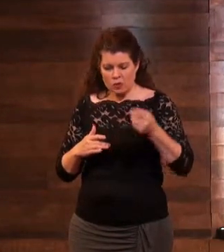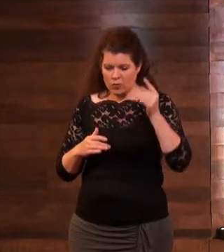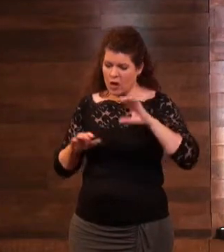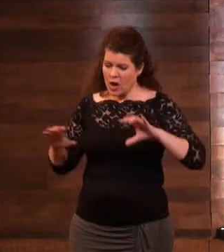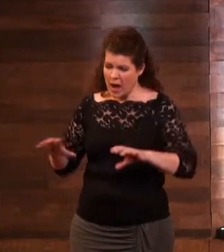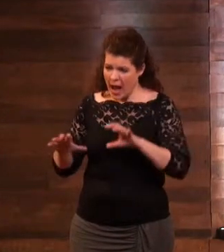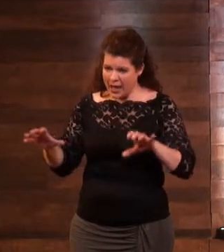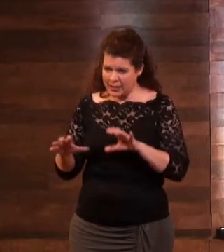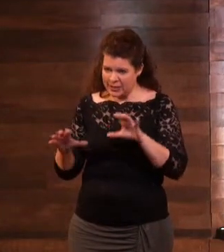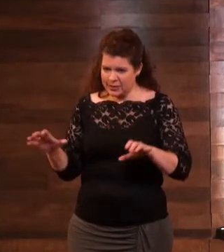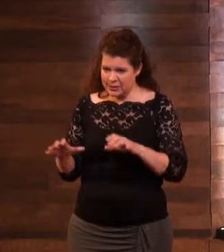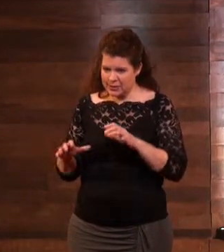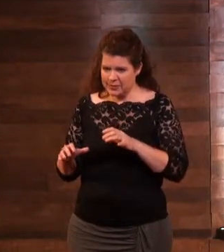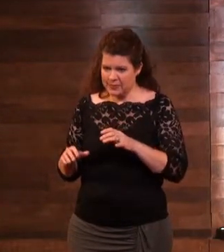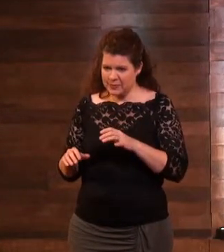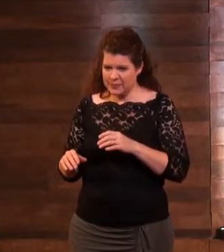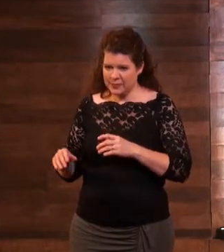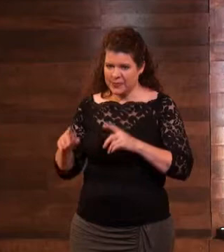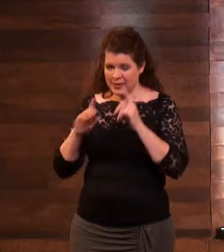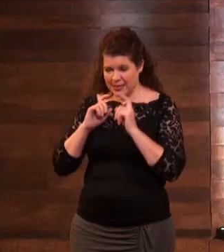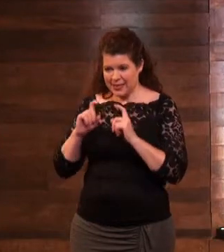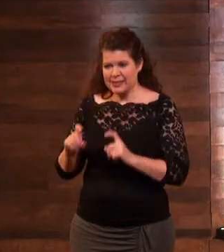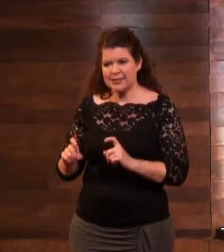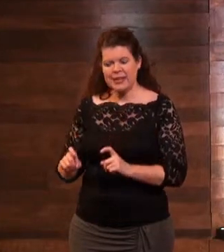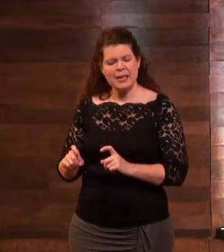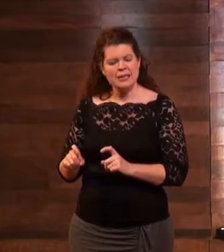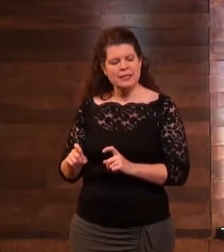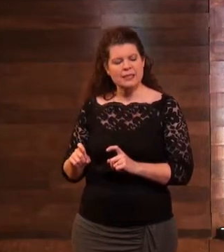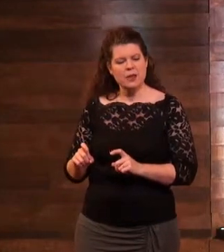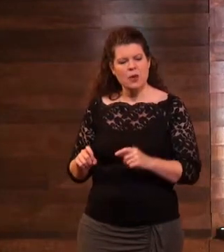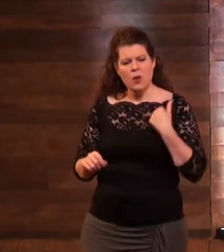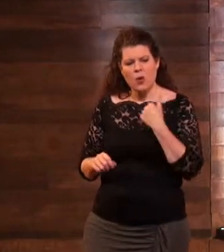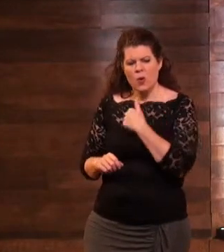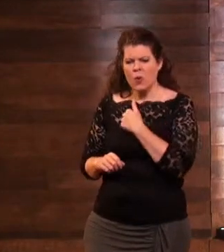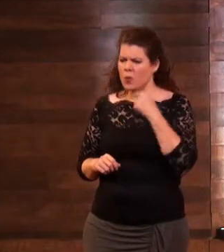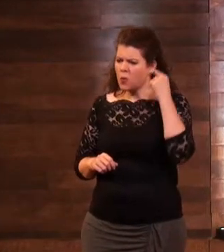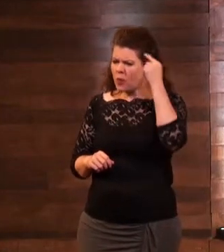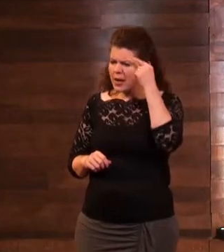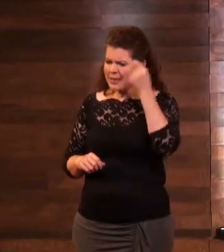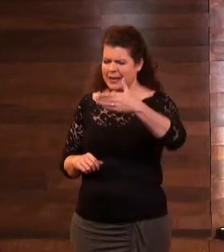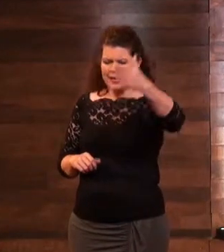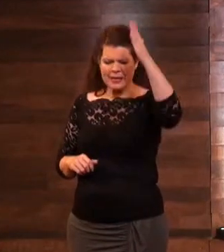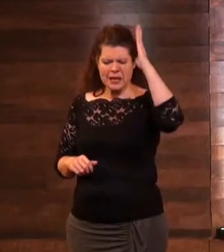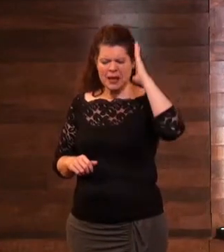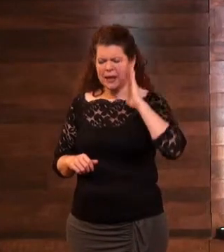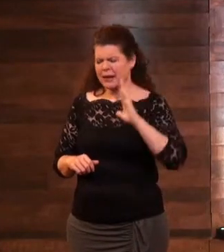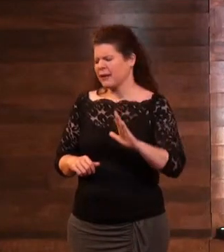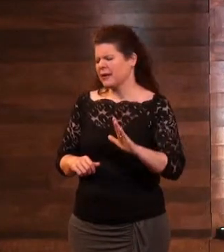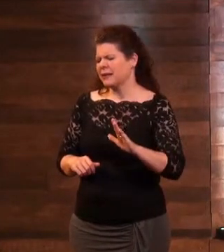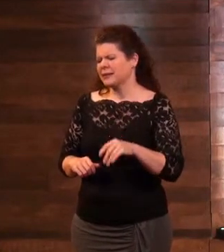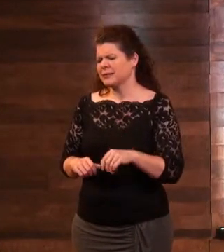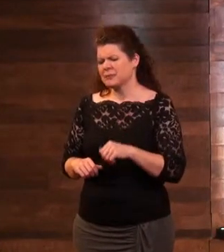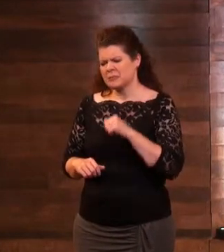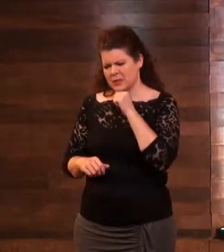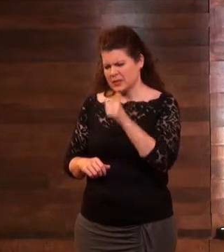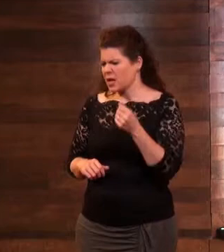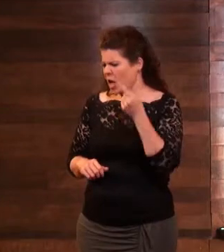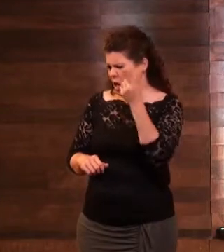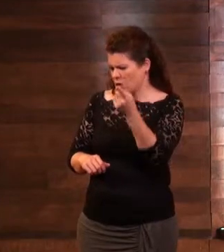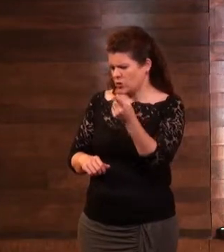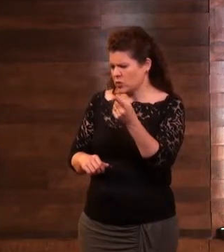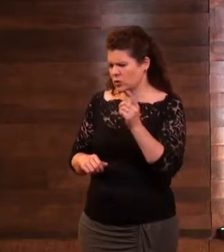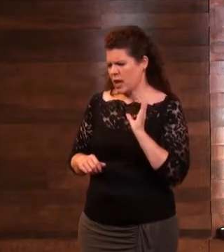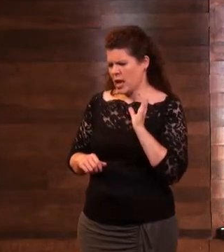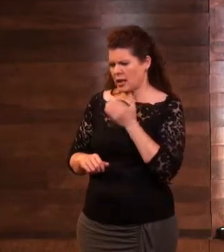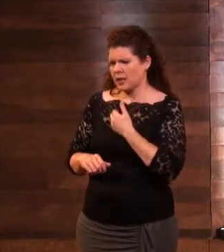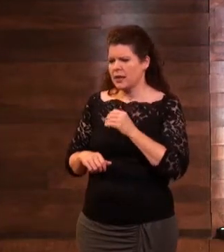decisions. We have a sneaking suspicion that he's not as concerned about our career as we are.